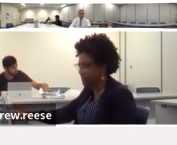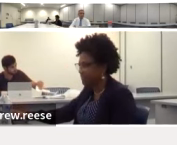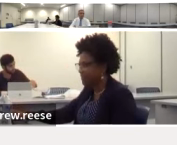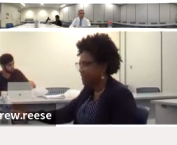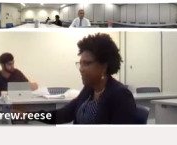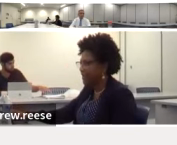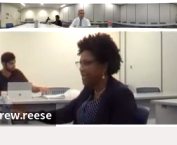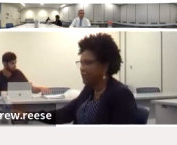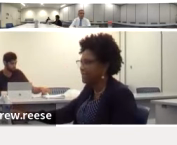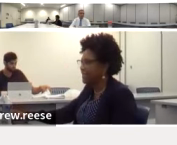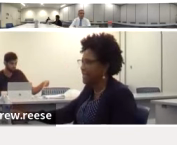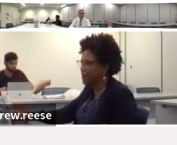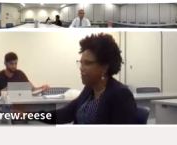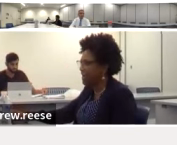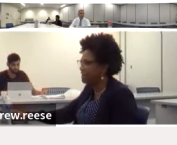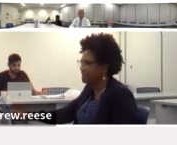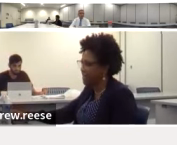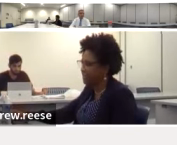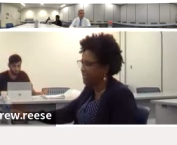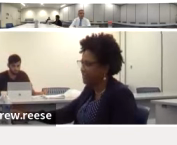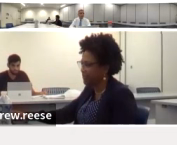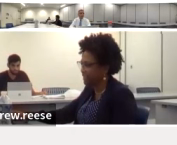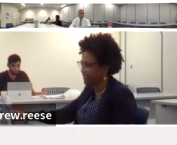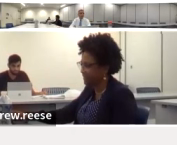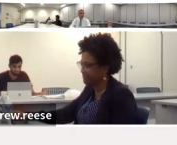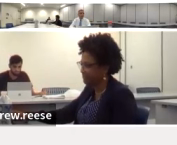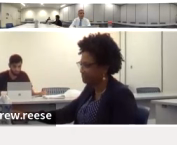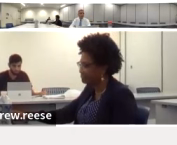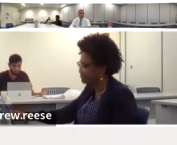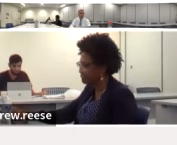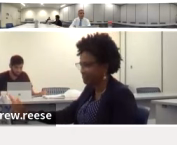to. Increase in income and financial stability.